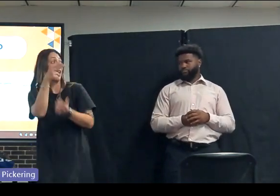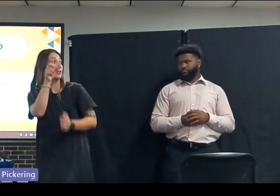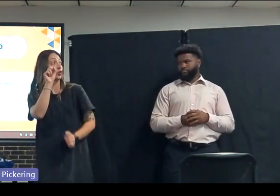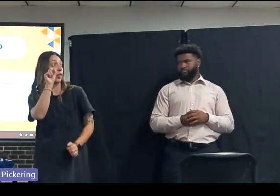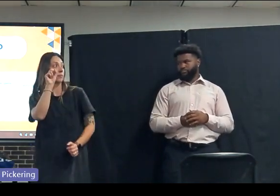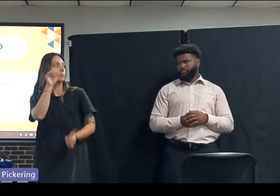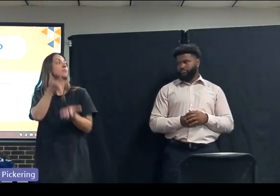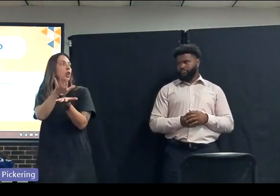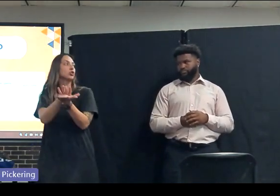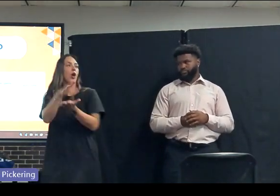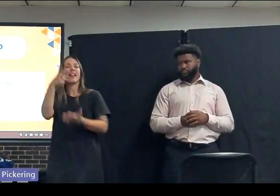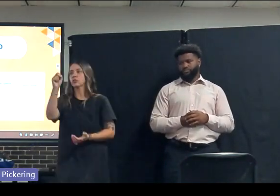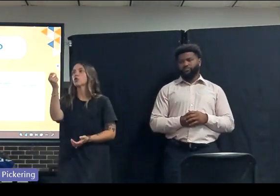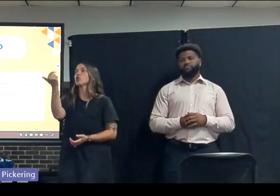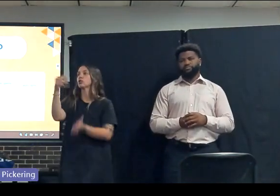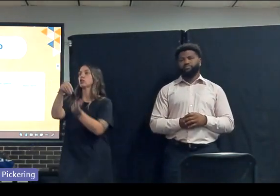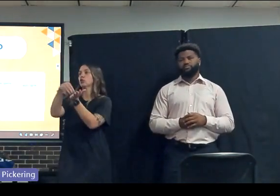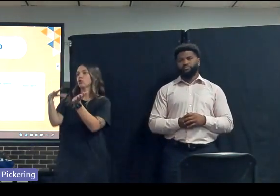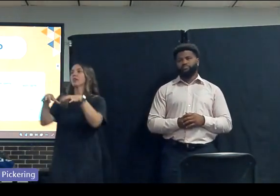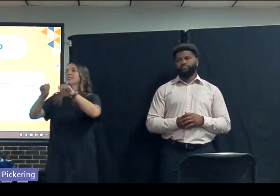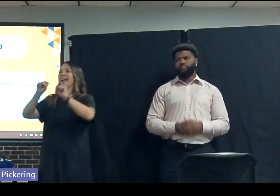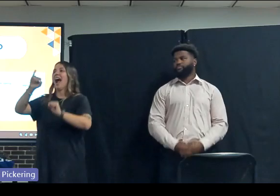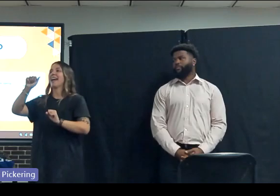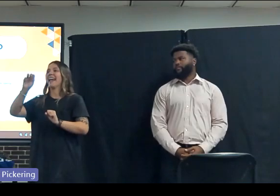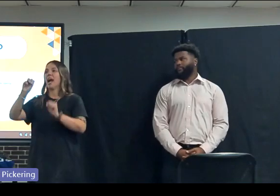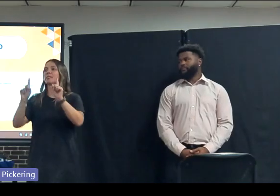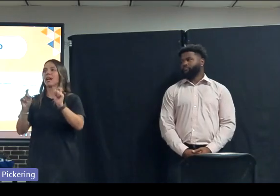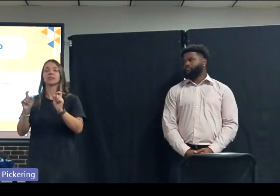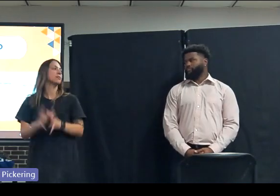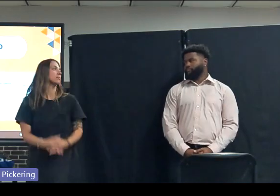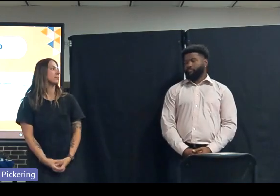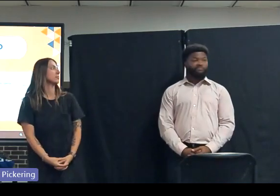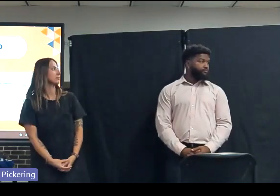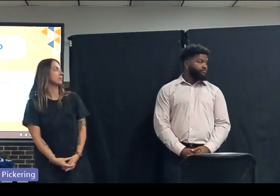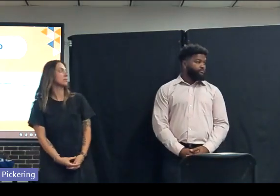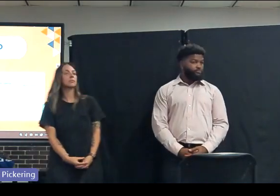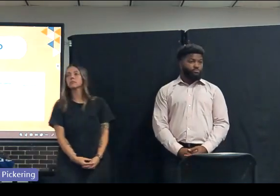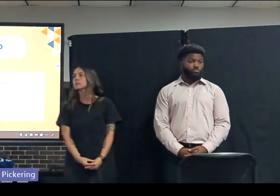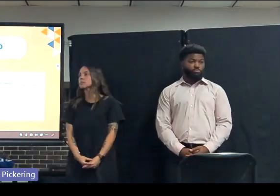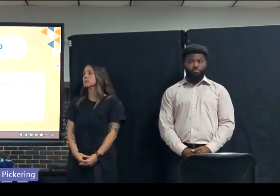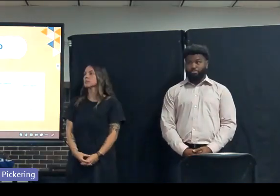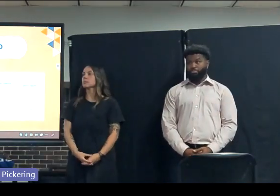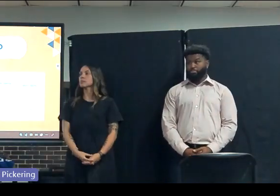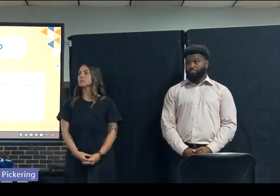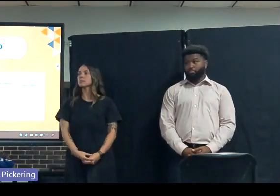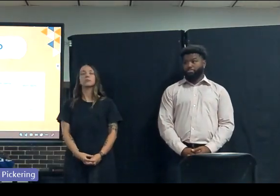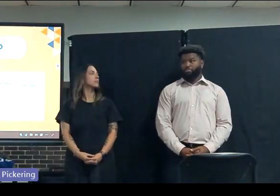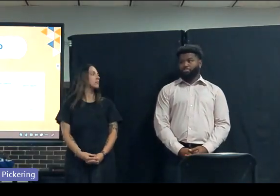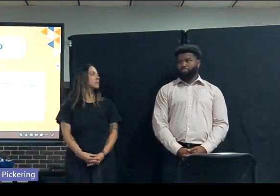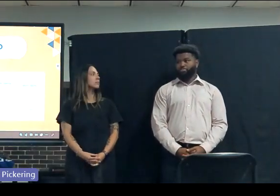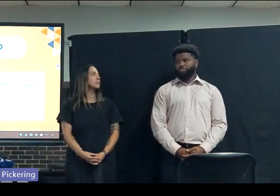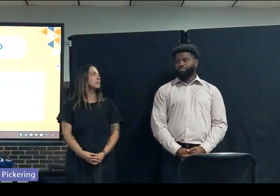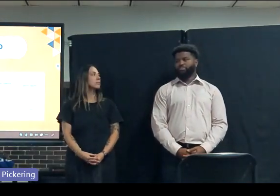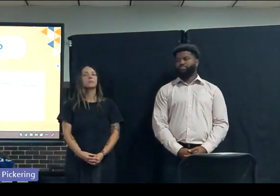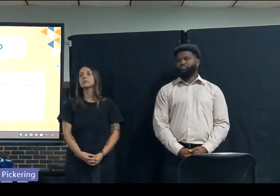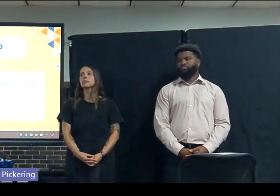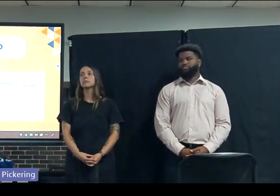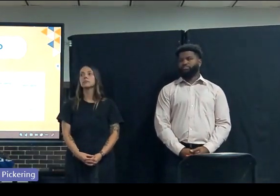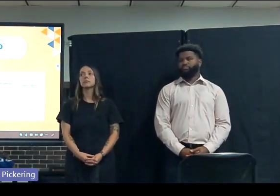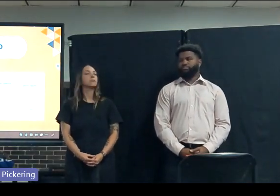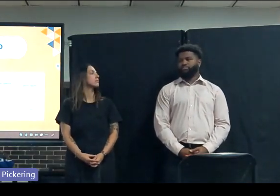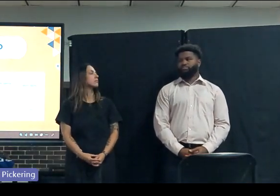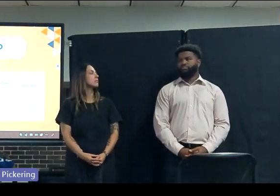We have 13 middle school students that took the IAM standardized test. I was just confirming with